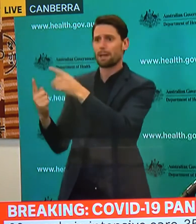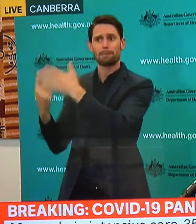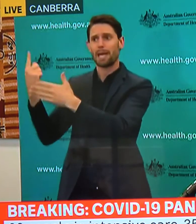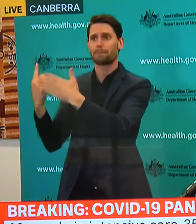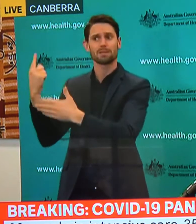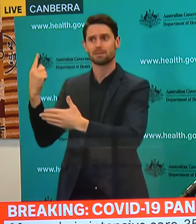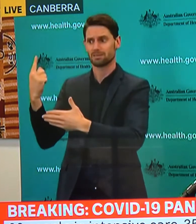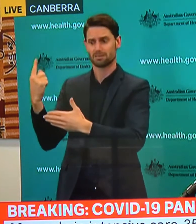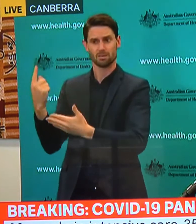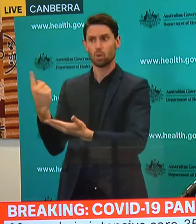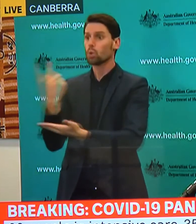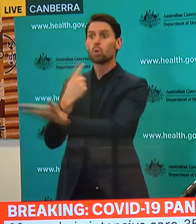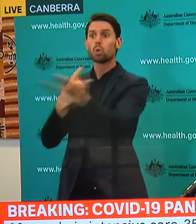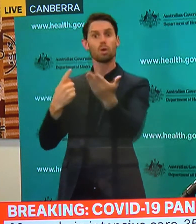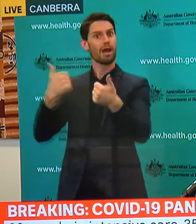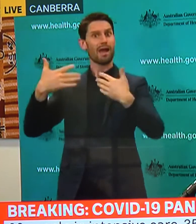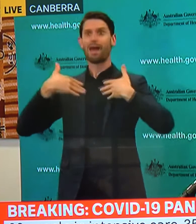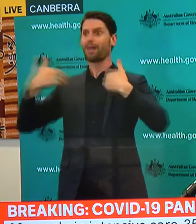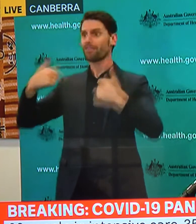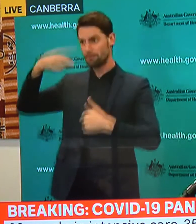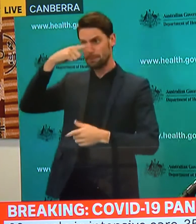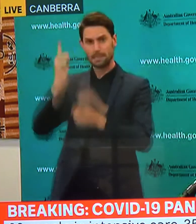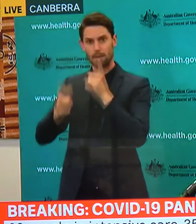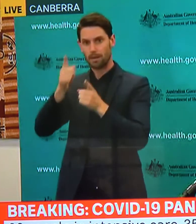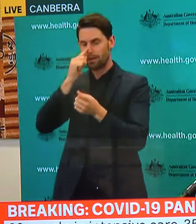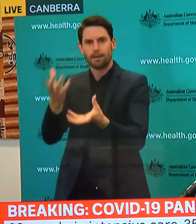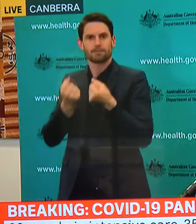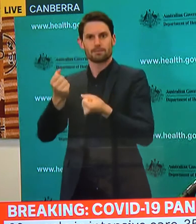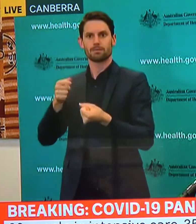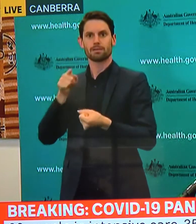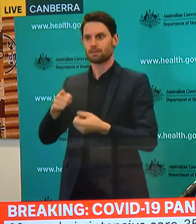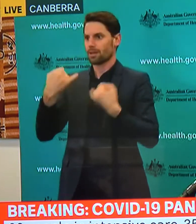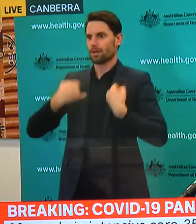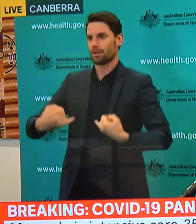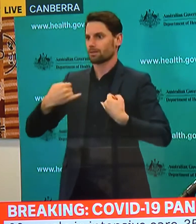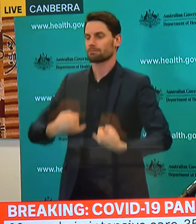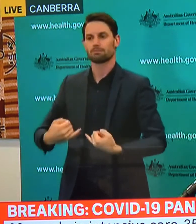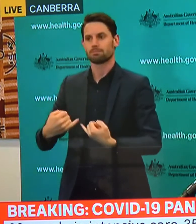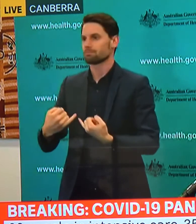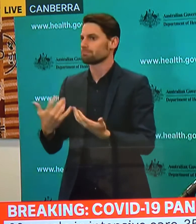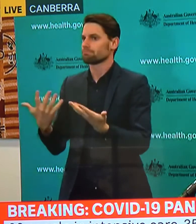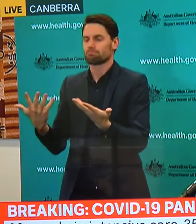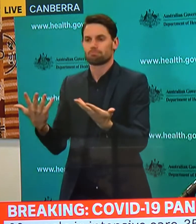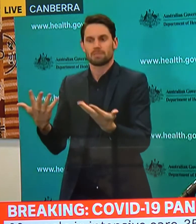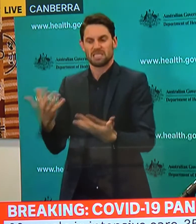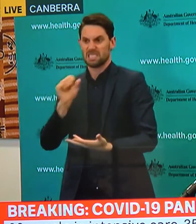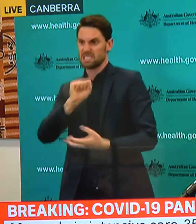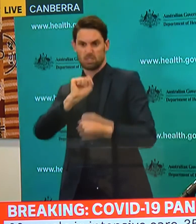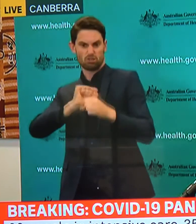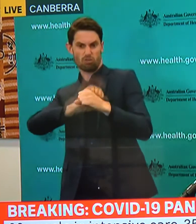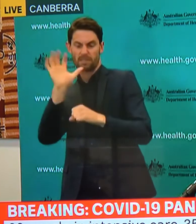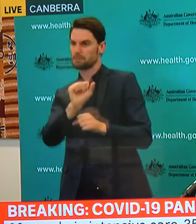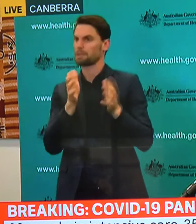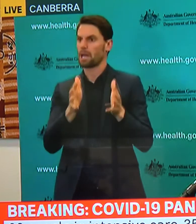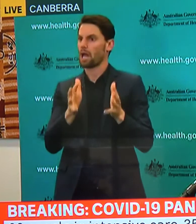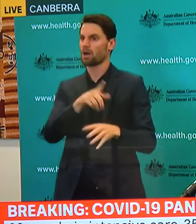you will find people without any vulnerability to start with, and relatively young people having this disease very